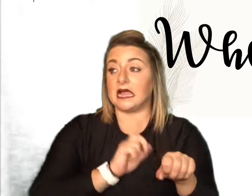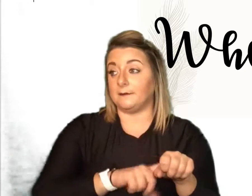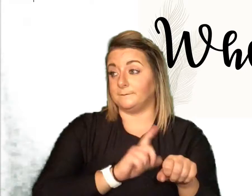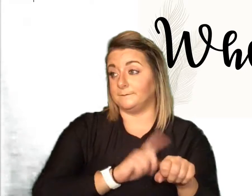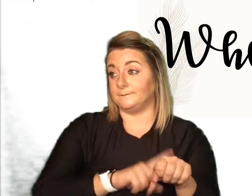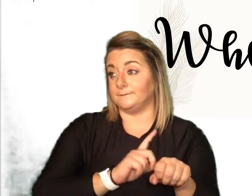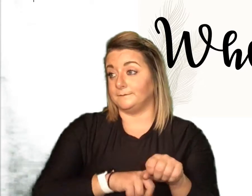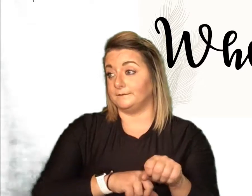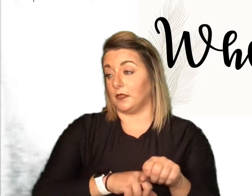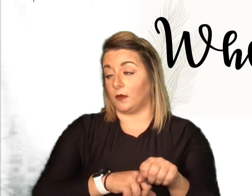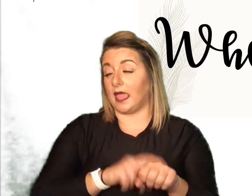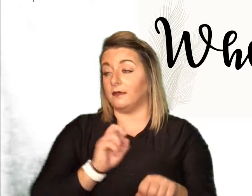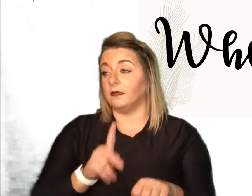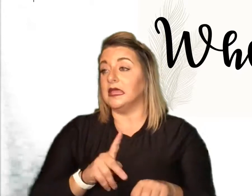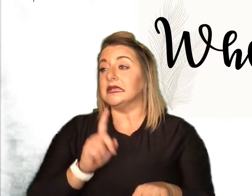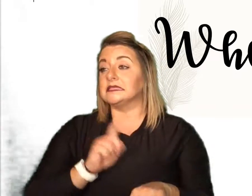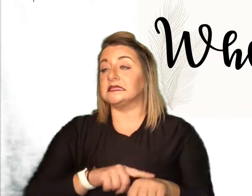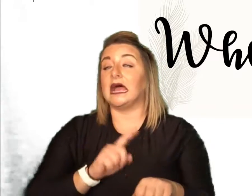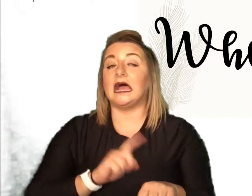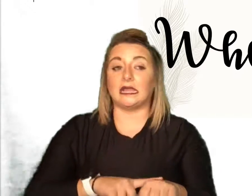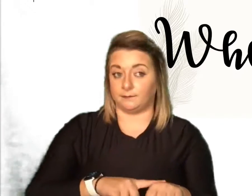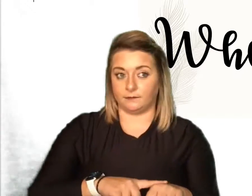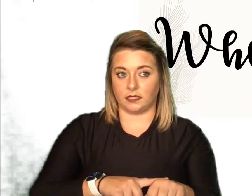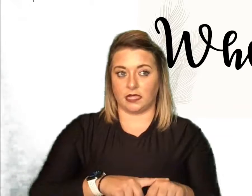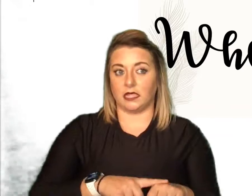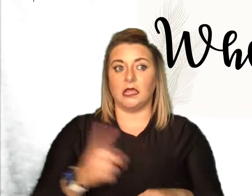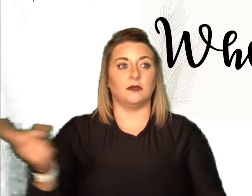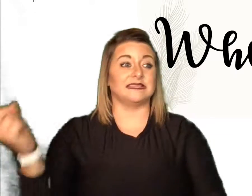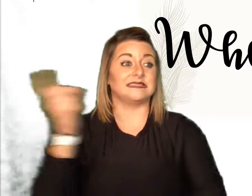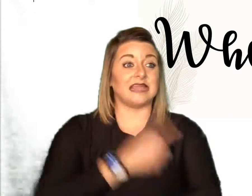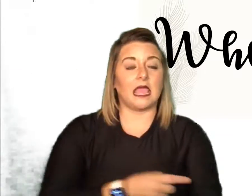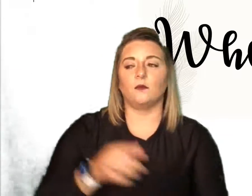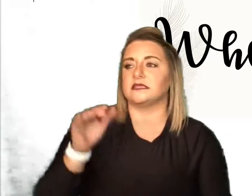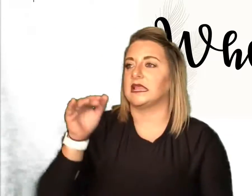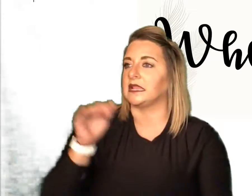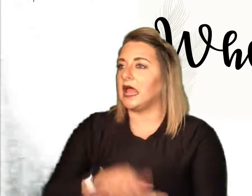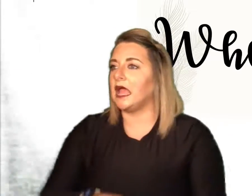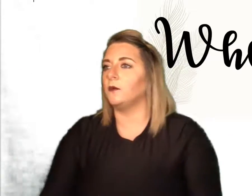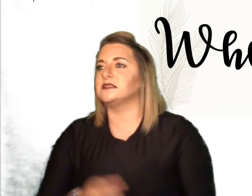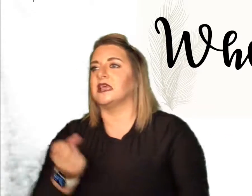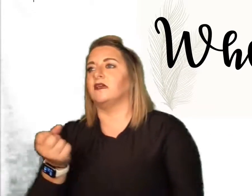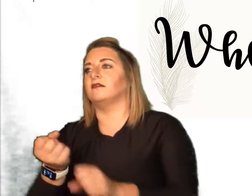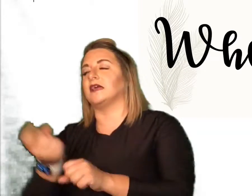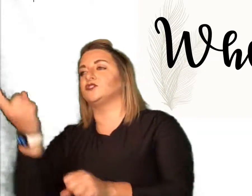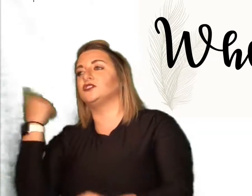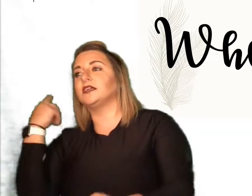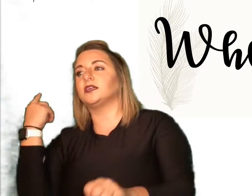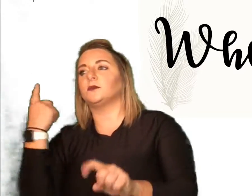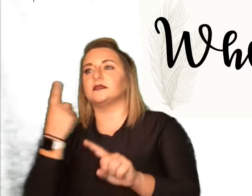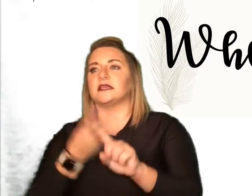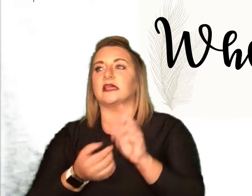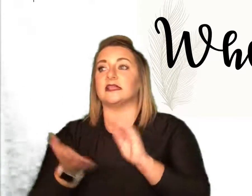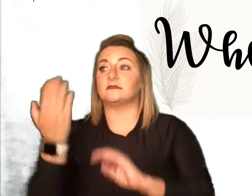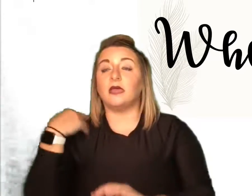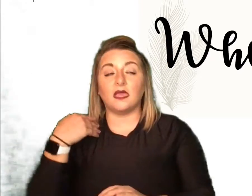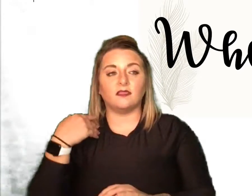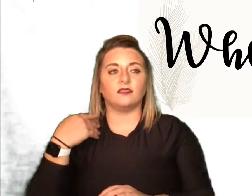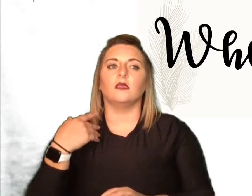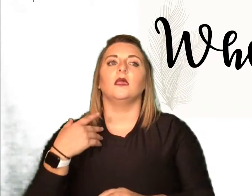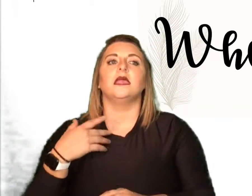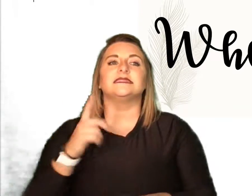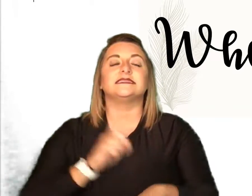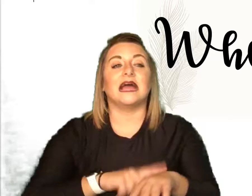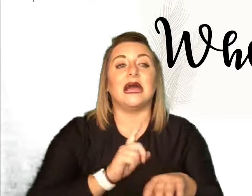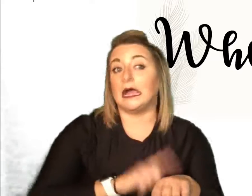is a time, okay? It's a time. Was it the day? Was it at night? Was it last year? Was it last